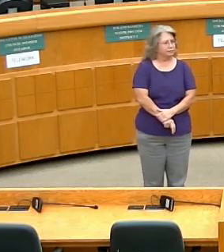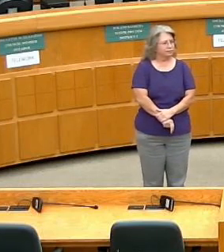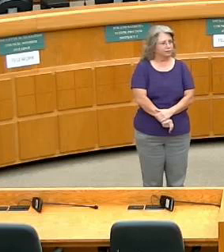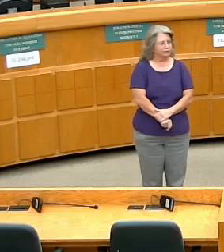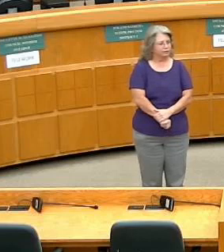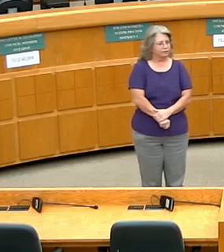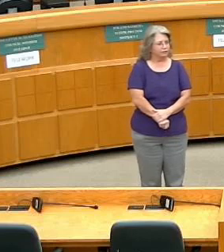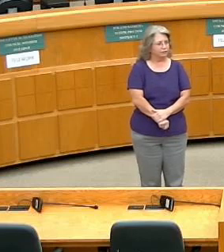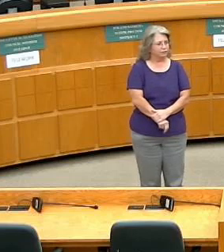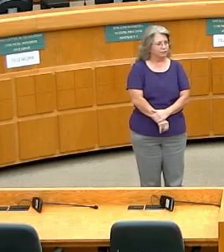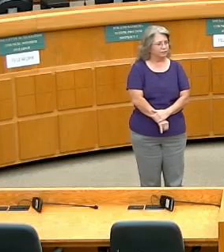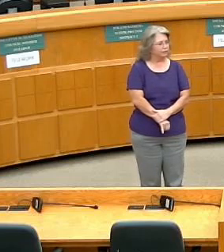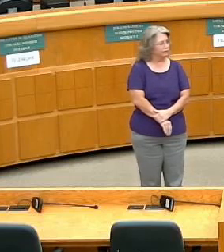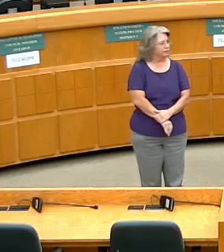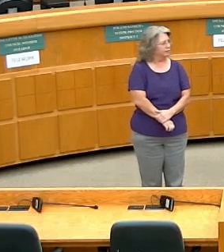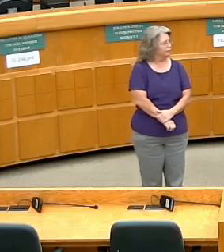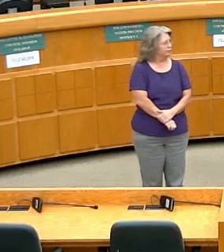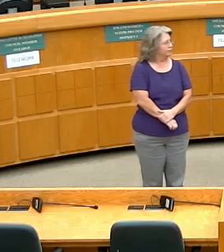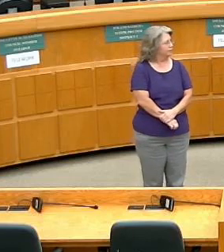take the time.